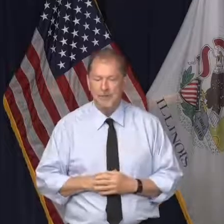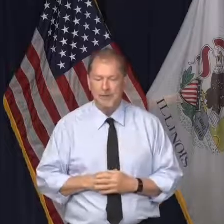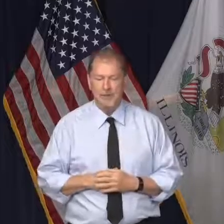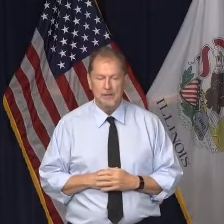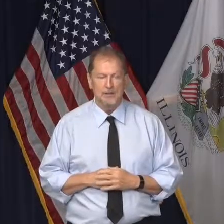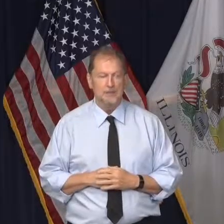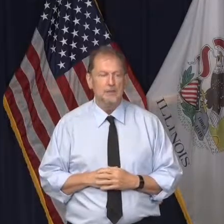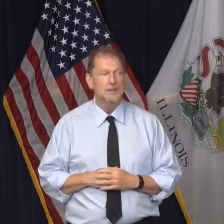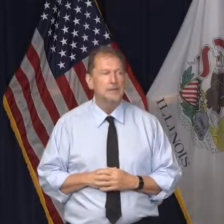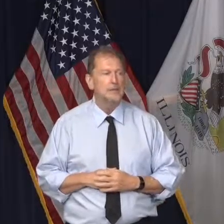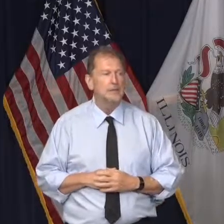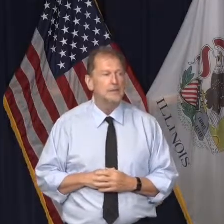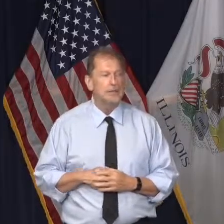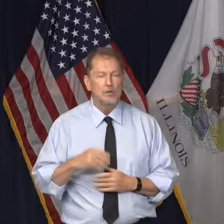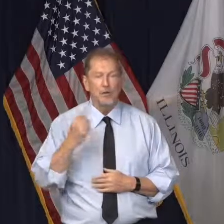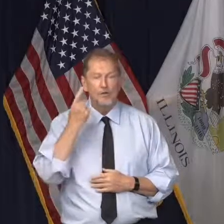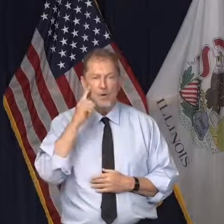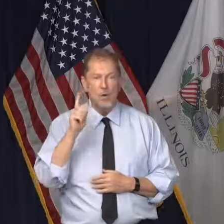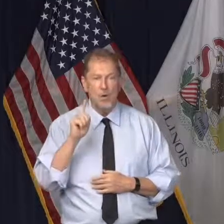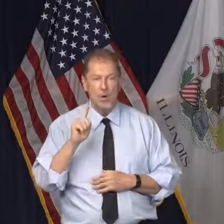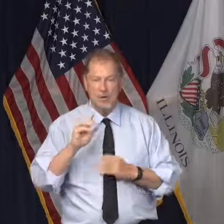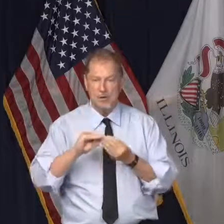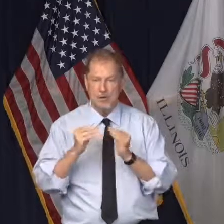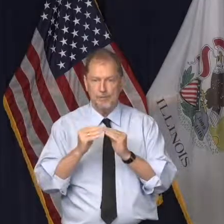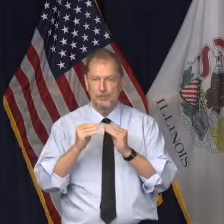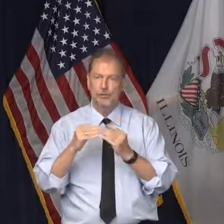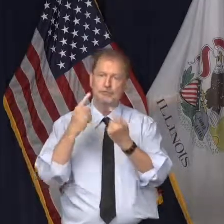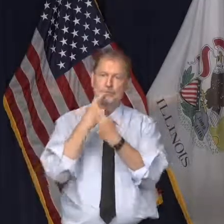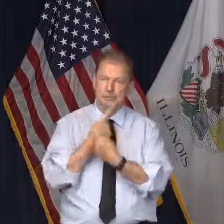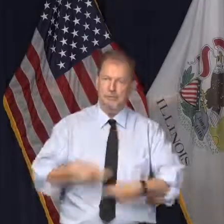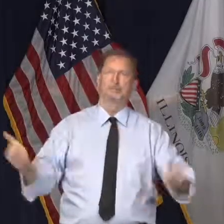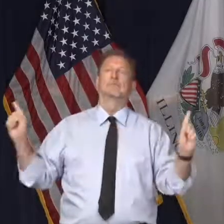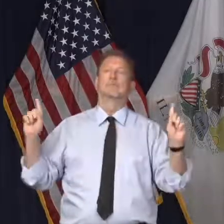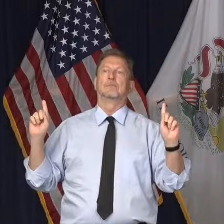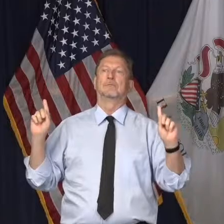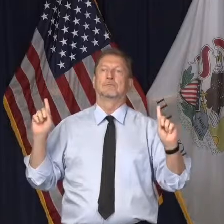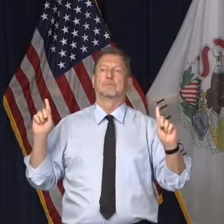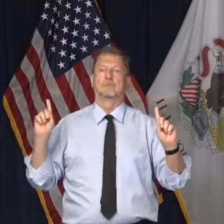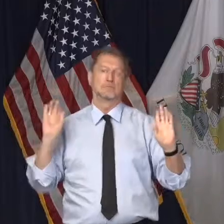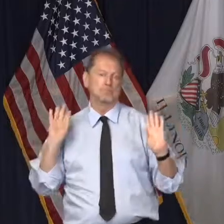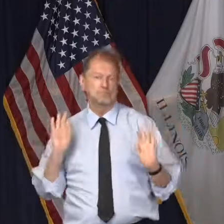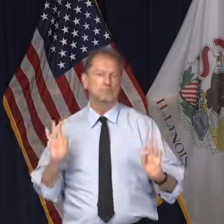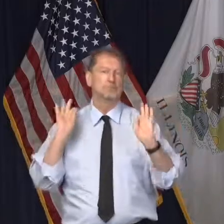to what level at which we would just